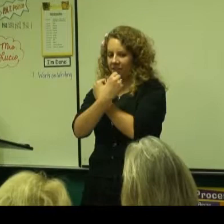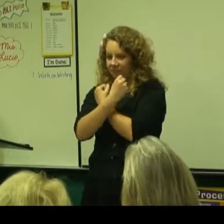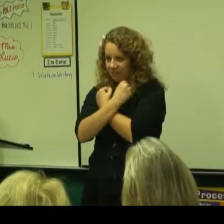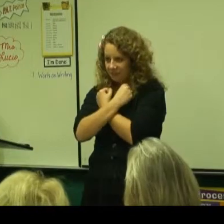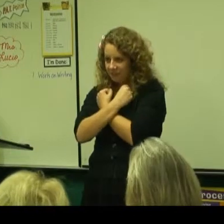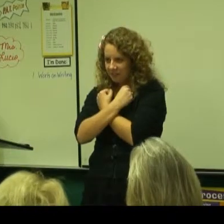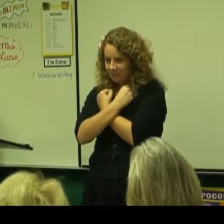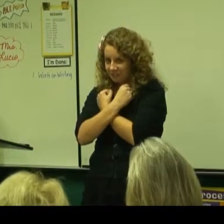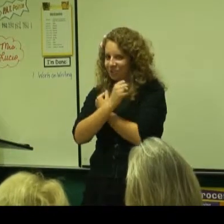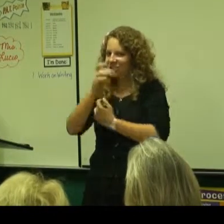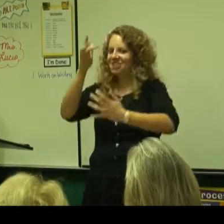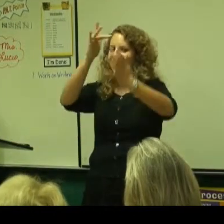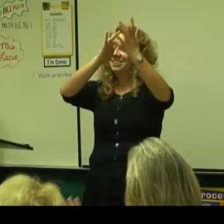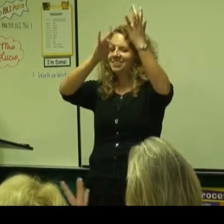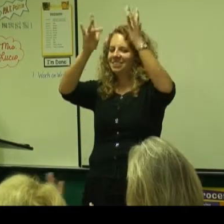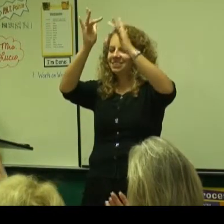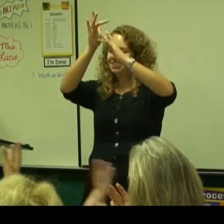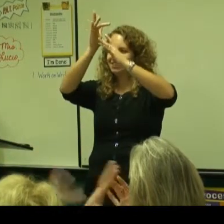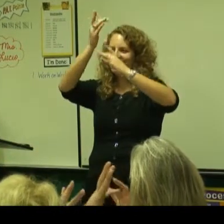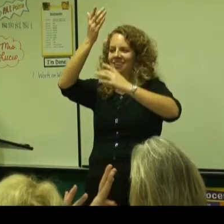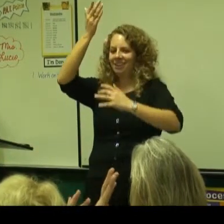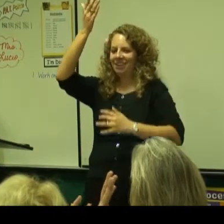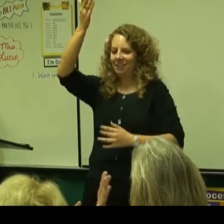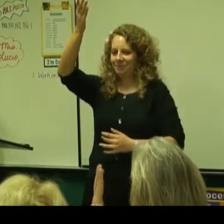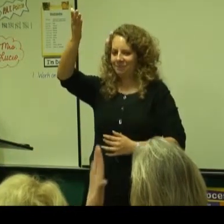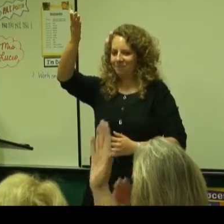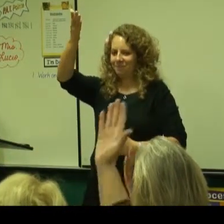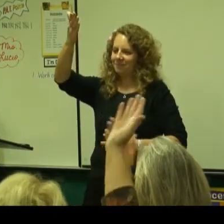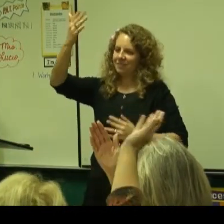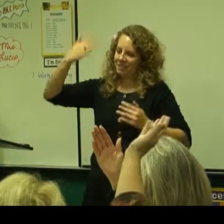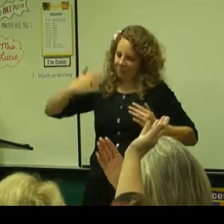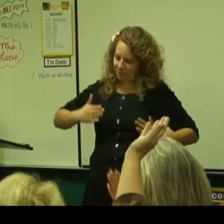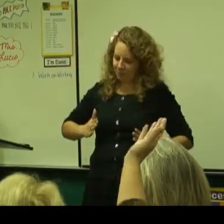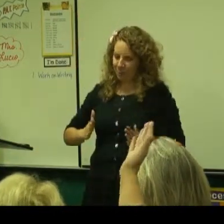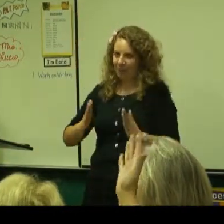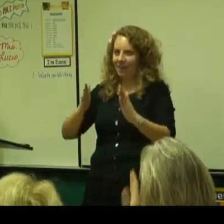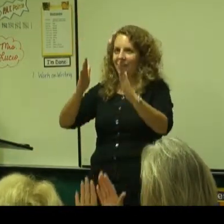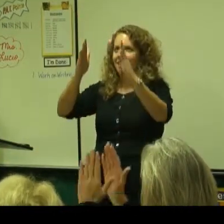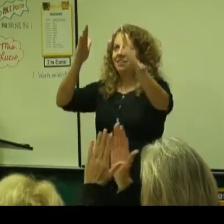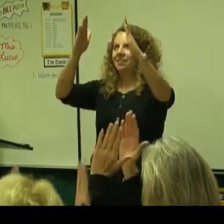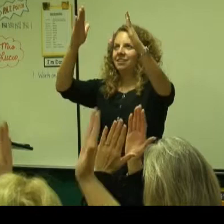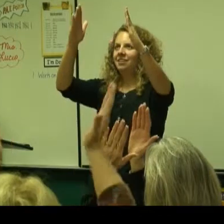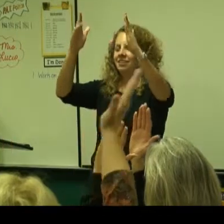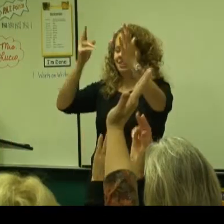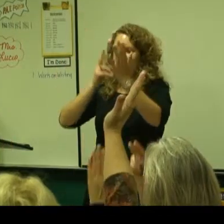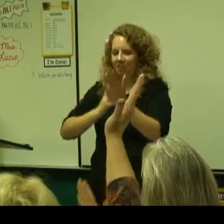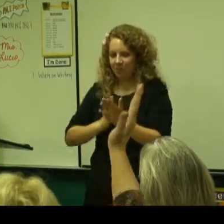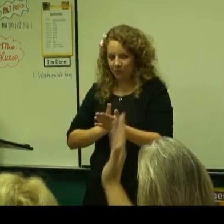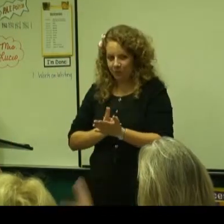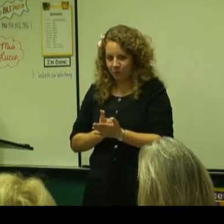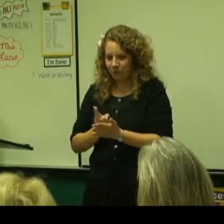love Jesus, him, is the way, he's the